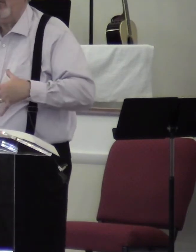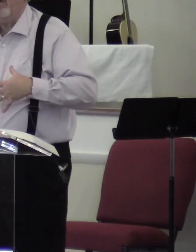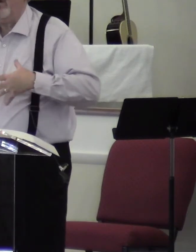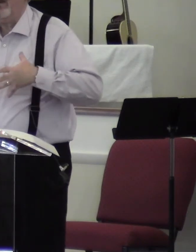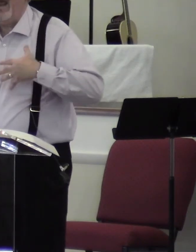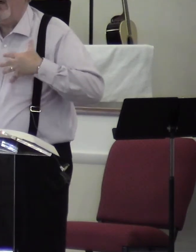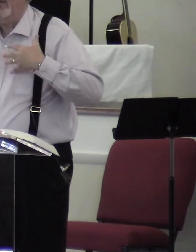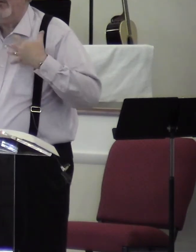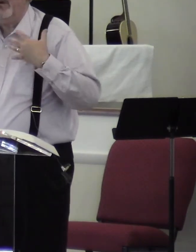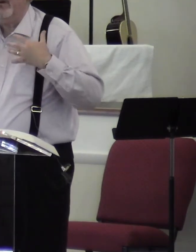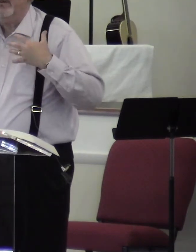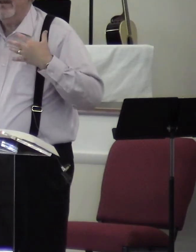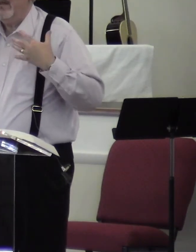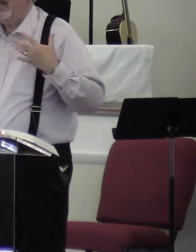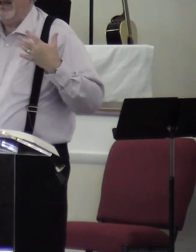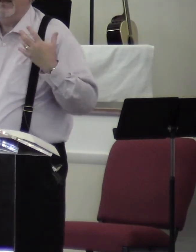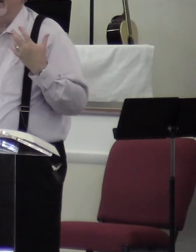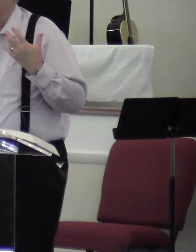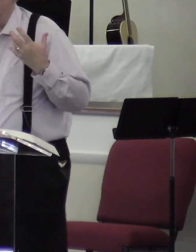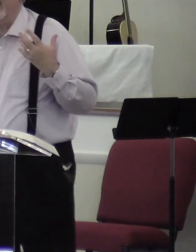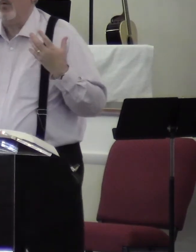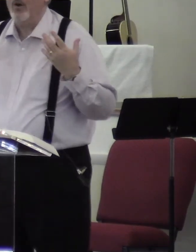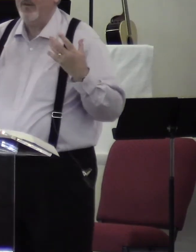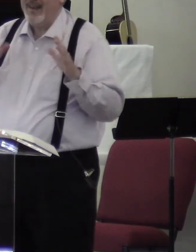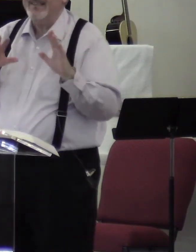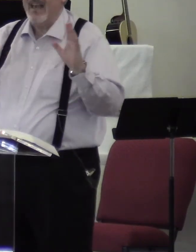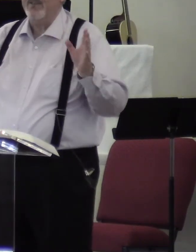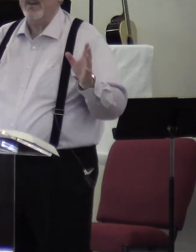Because you see, we've allowed the Spirit, and the